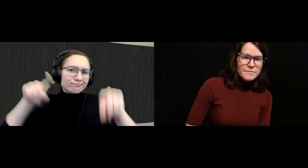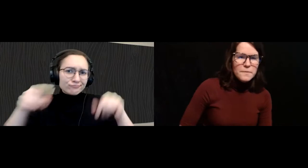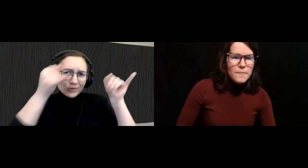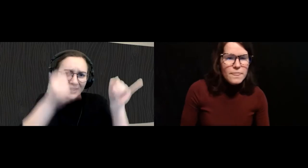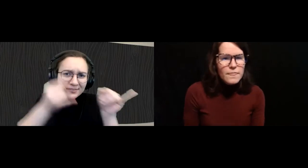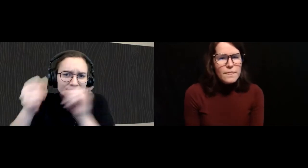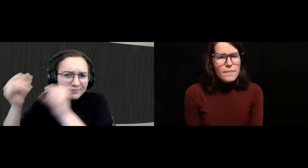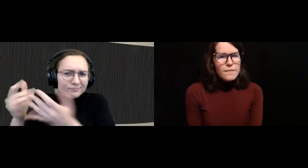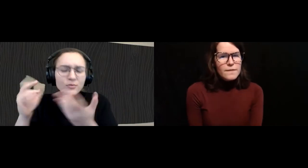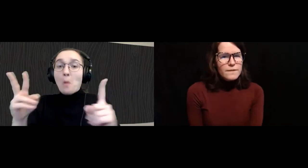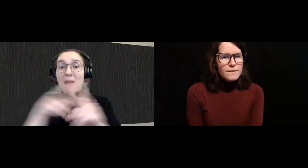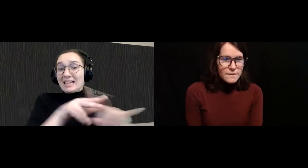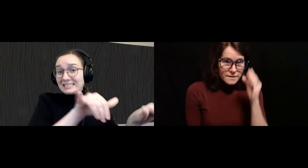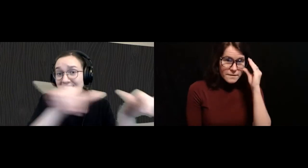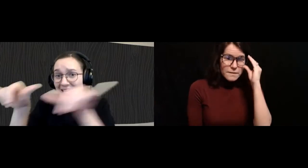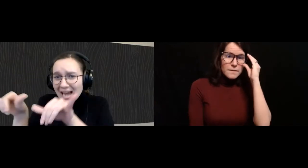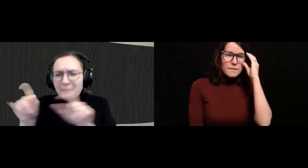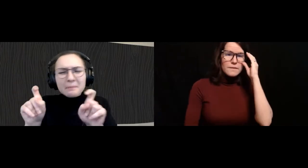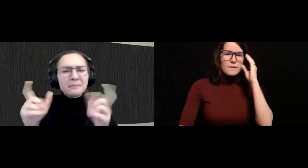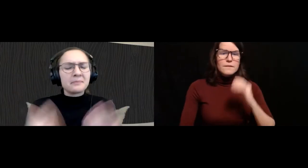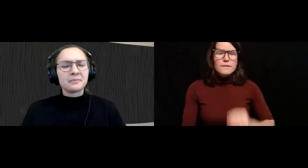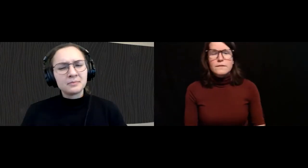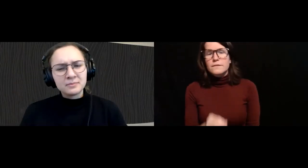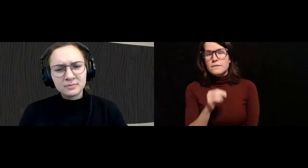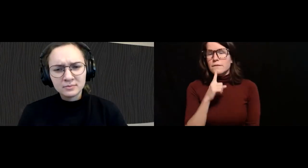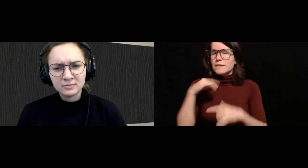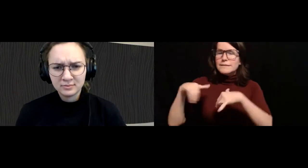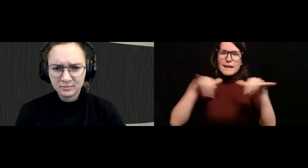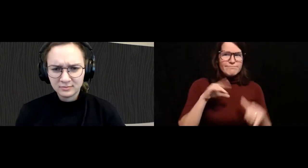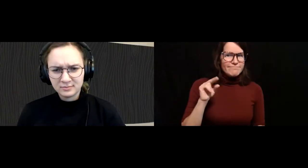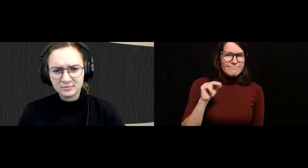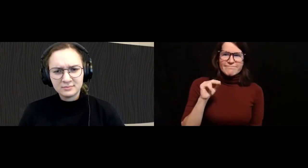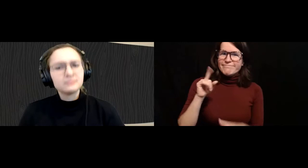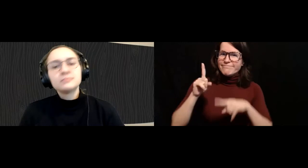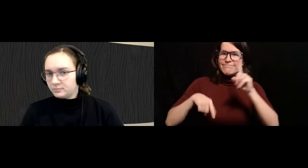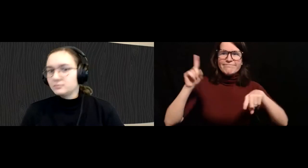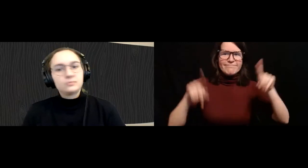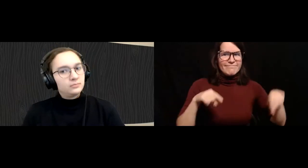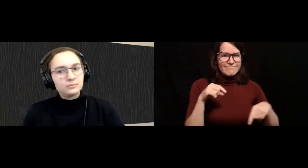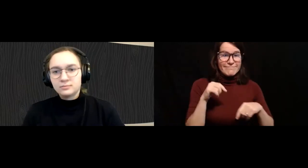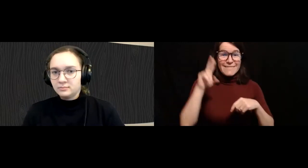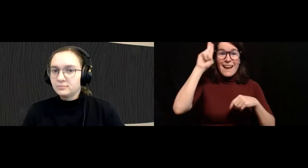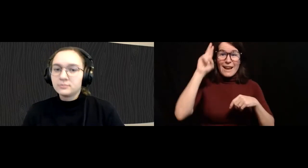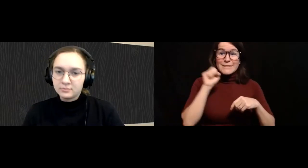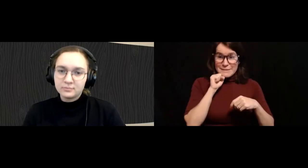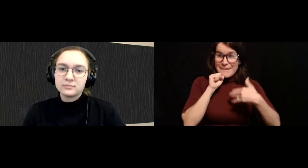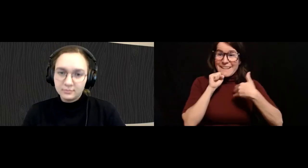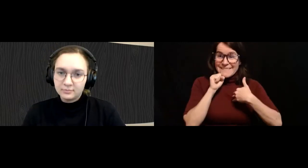true, or does it just vary on individual? Is it basically the same? No, it's definitely not the same for